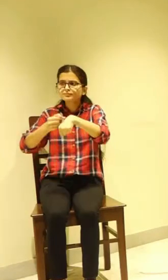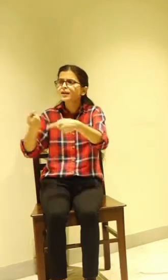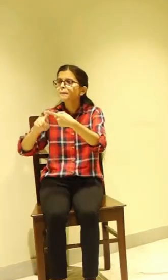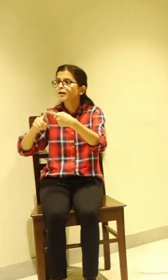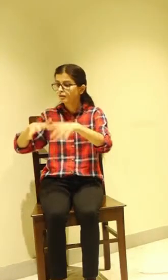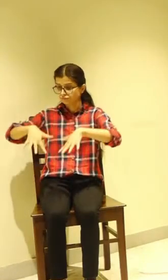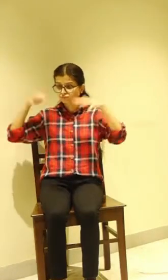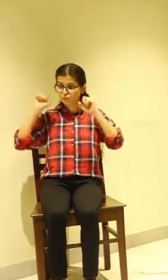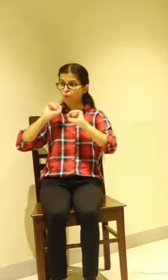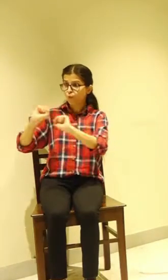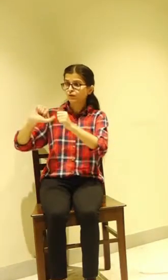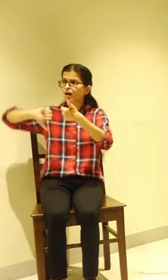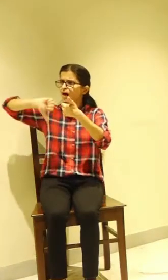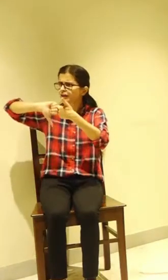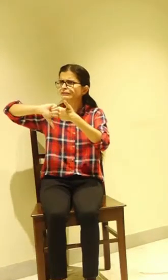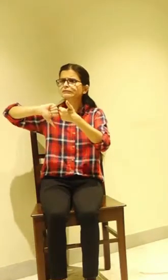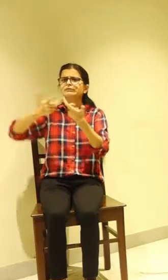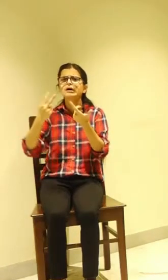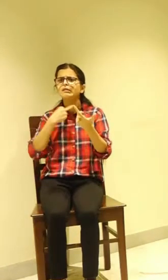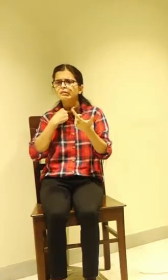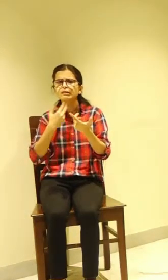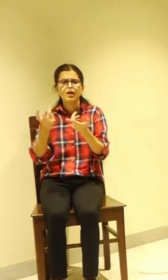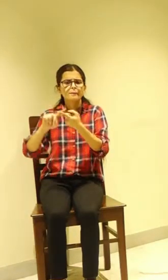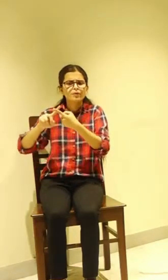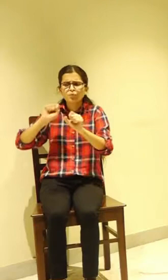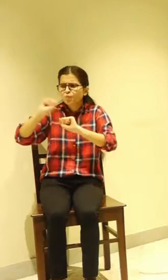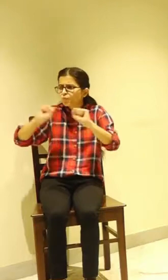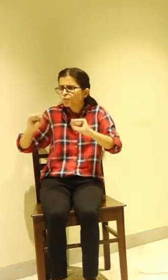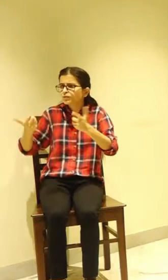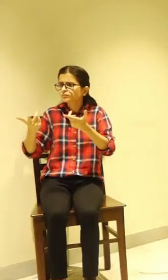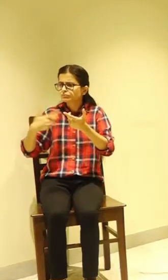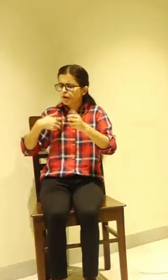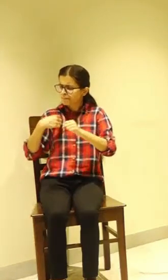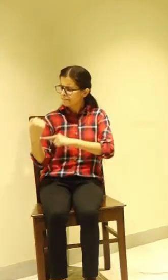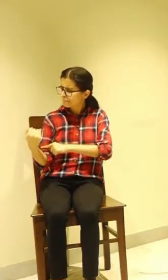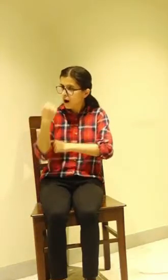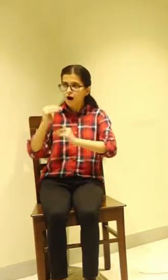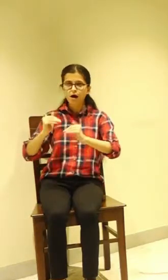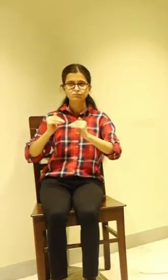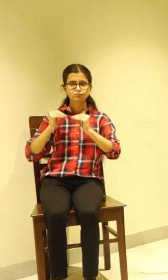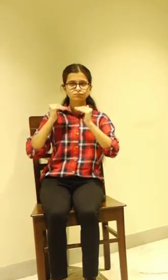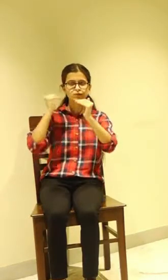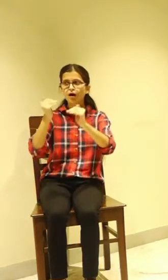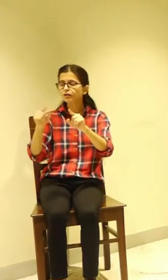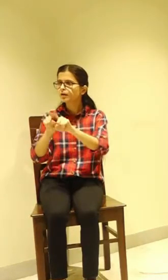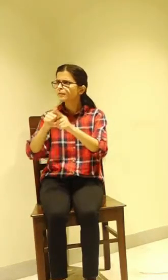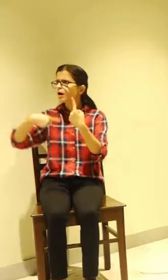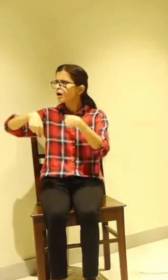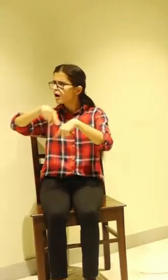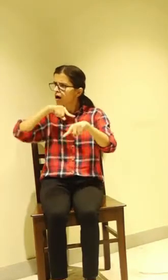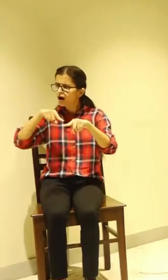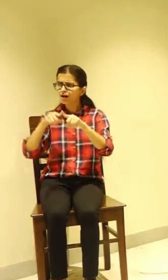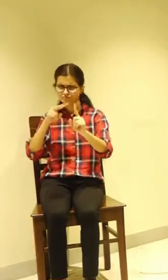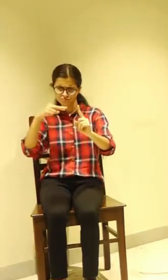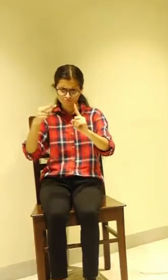have the risk appetite. They could not conceive of giving over so much power, and this may have been a legitimate view